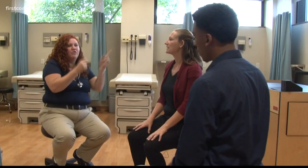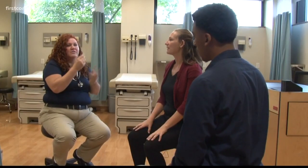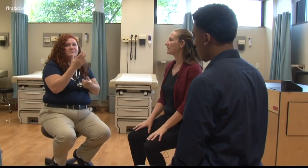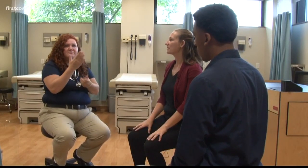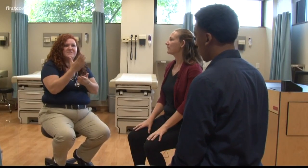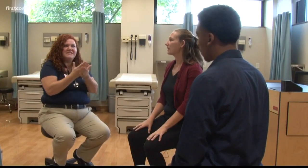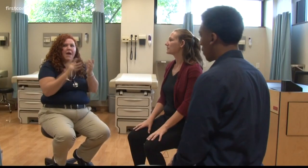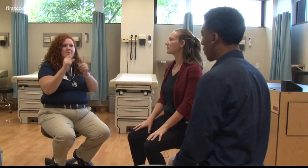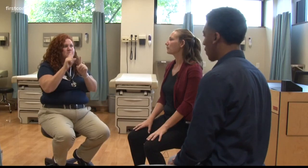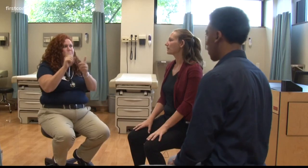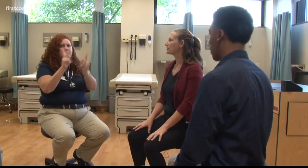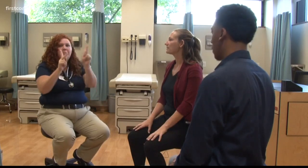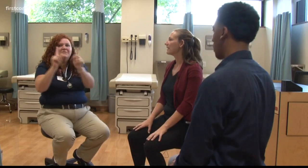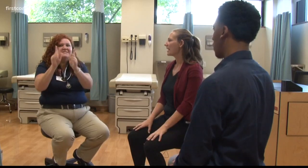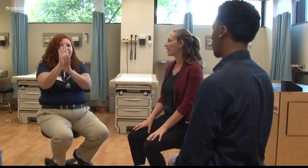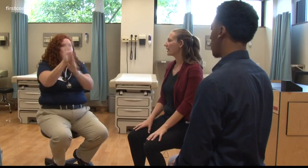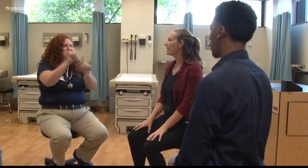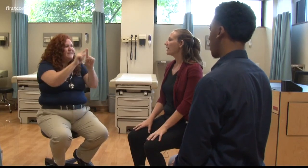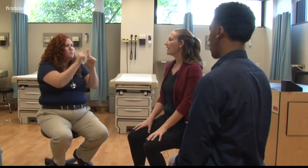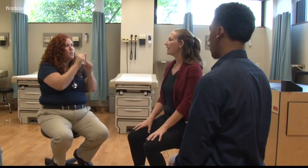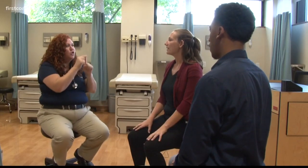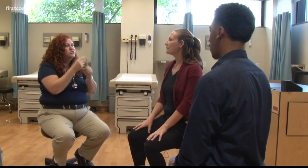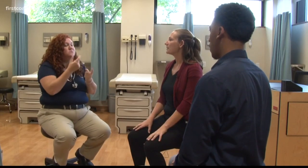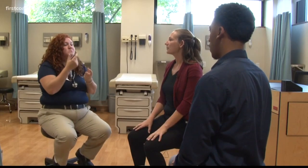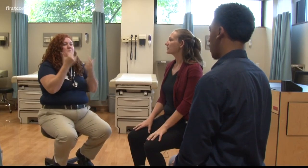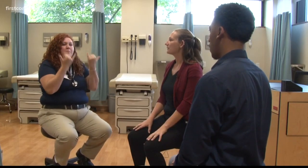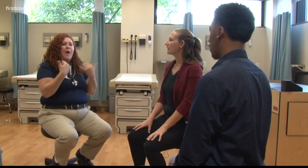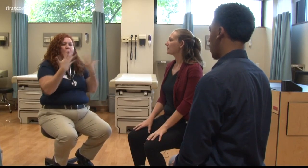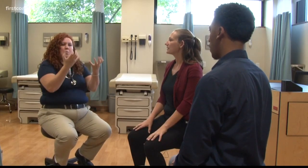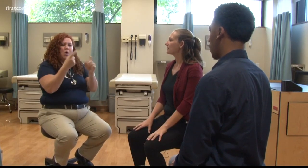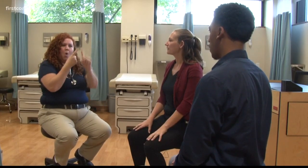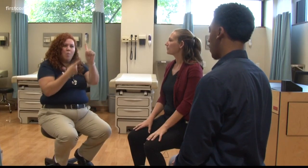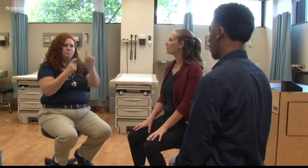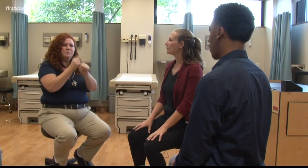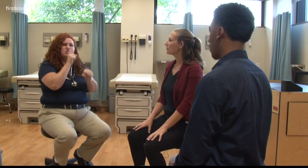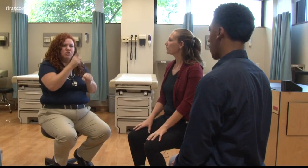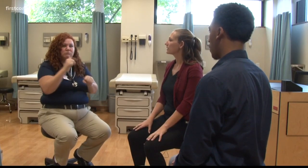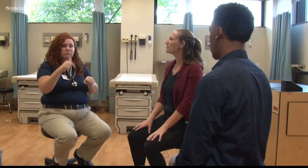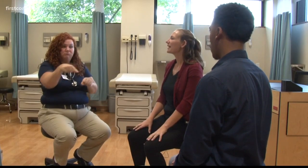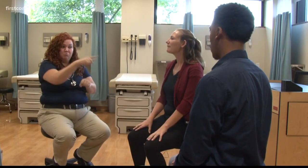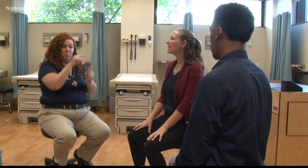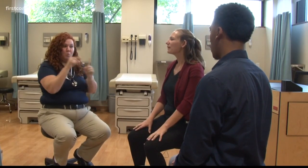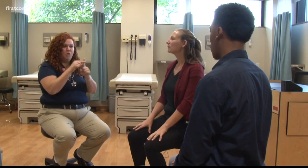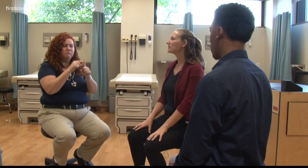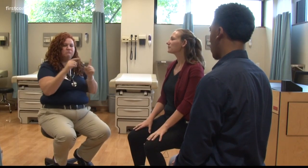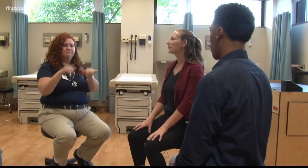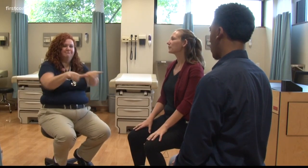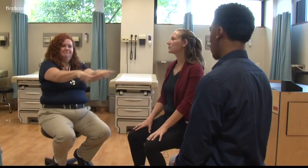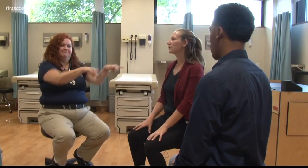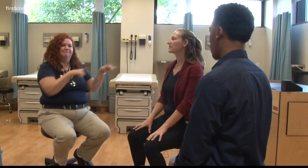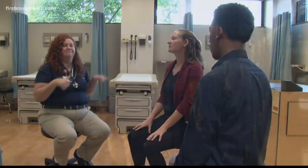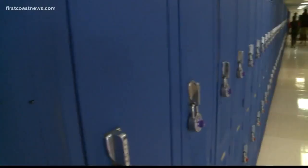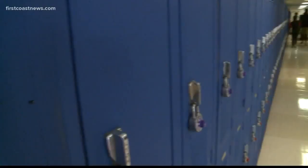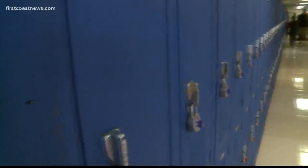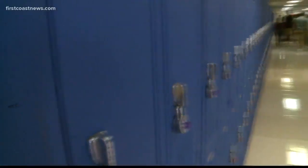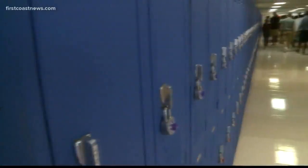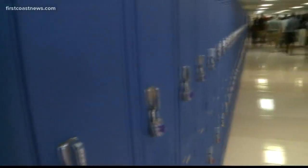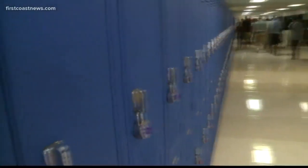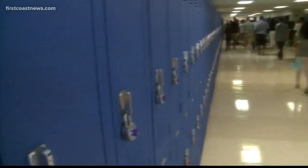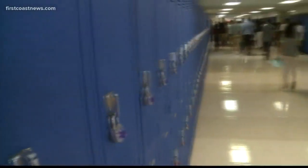interpreter, whose voice you hear while she signs, we sat down, and she says she attended the Florida School for the Deaf and Blind, and after graduating,